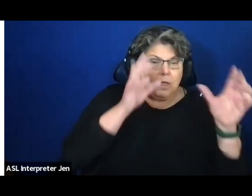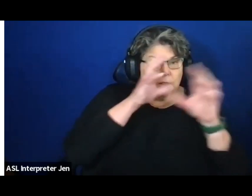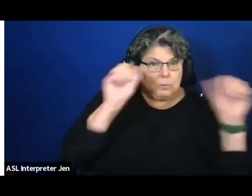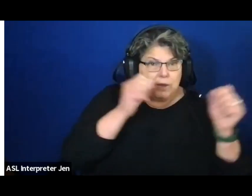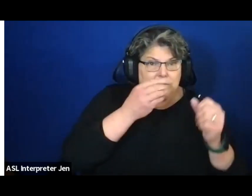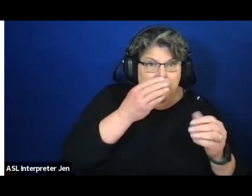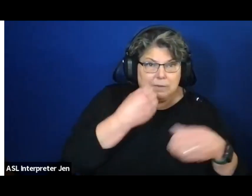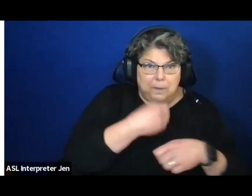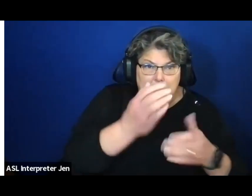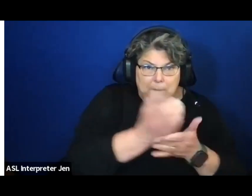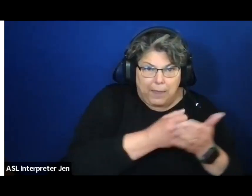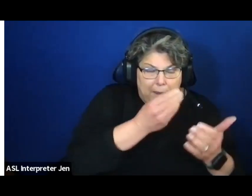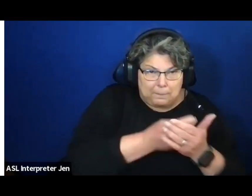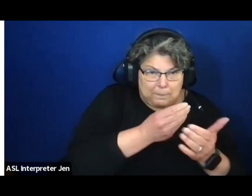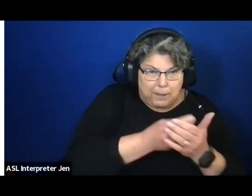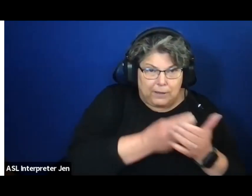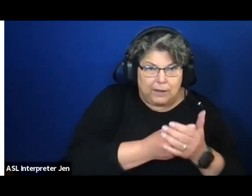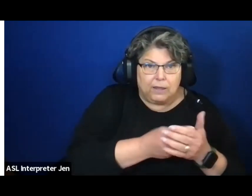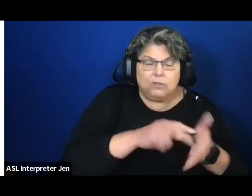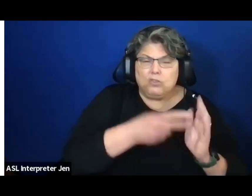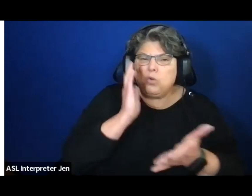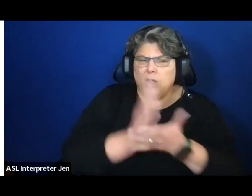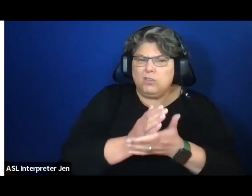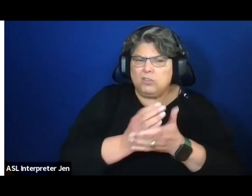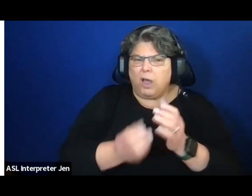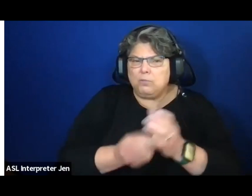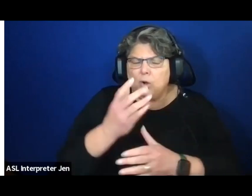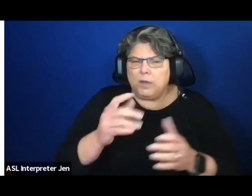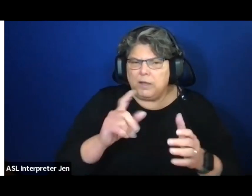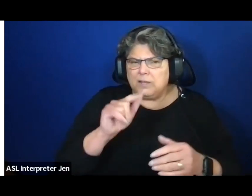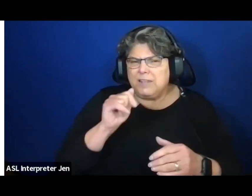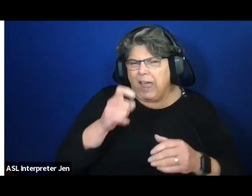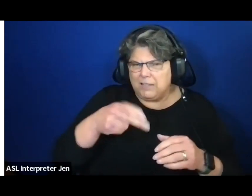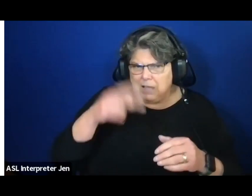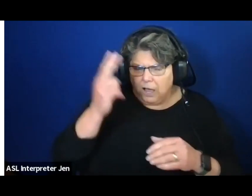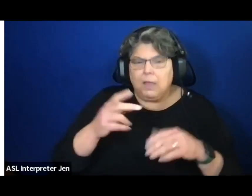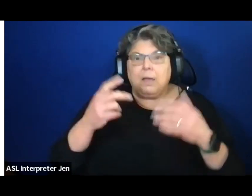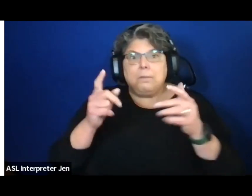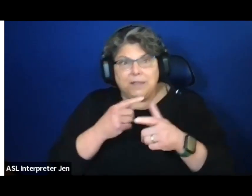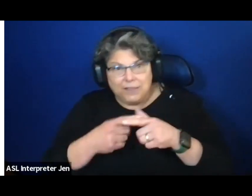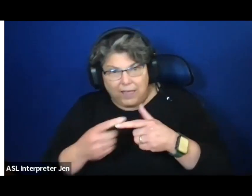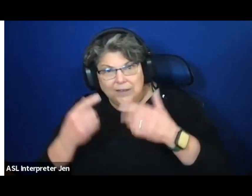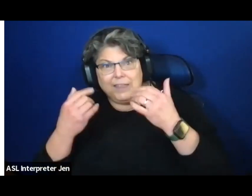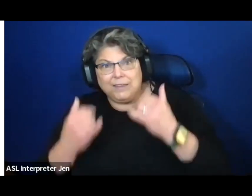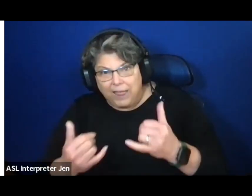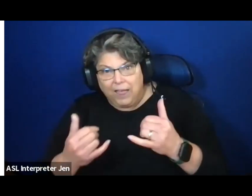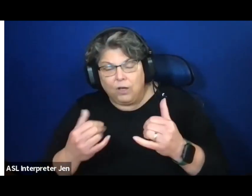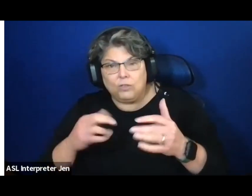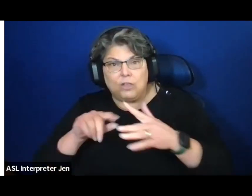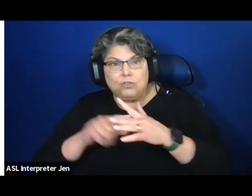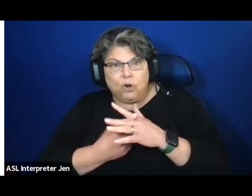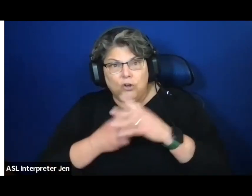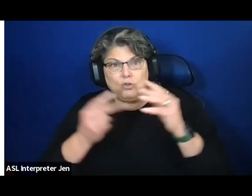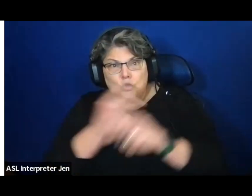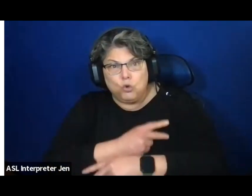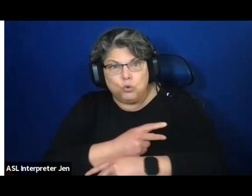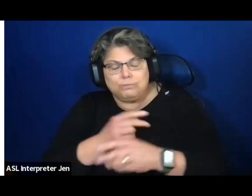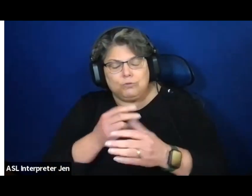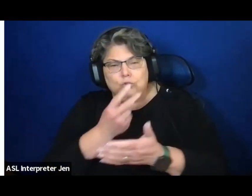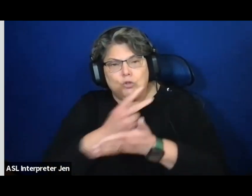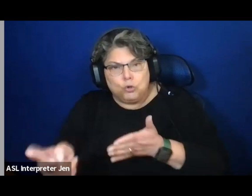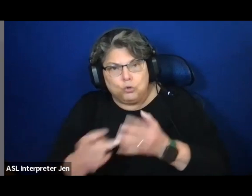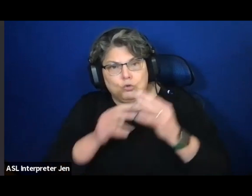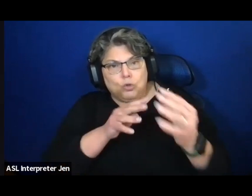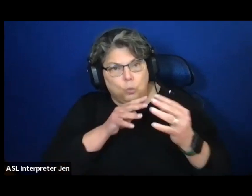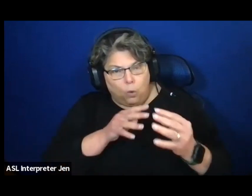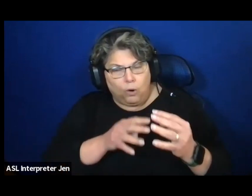we're losing the war because they needed the hemp to make all the ropes for the sailboats and everything else. So the only way they could win that war was to talk about this